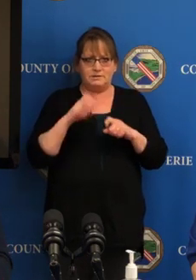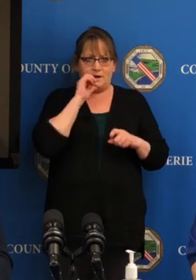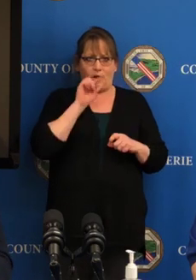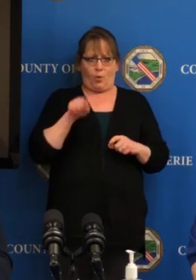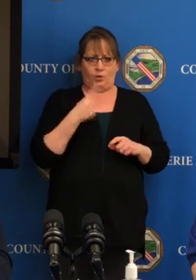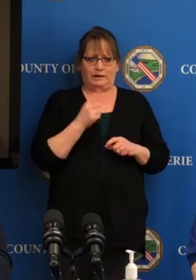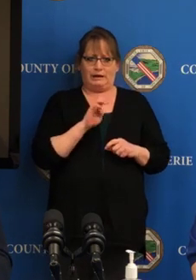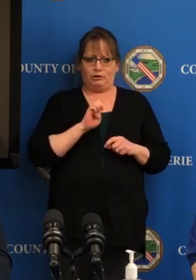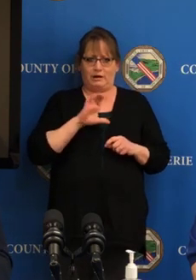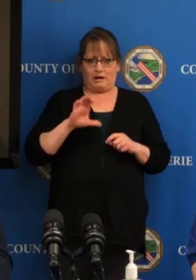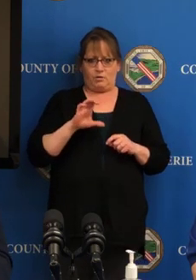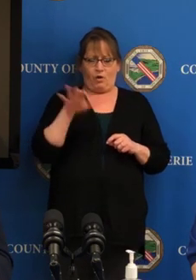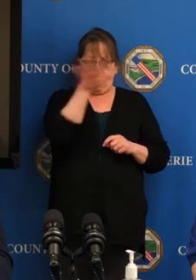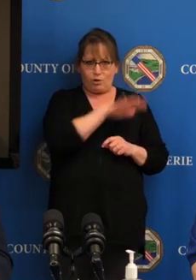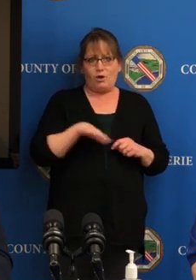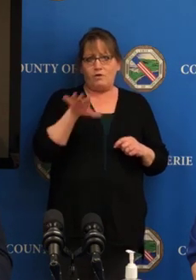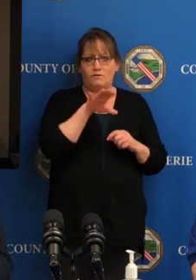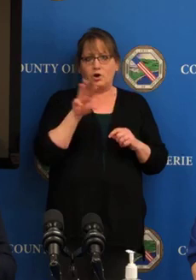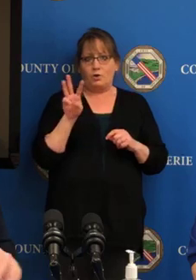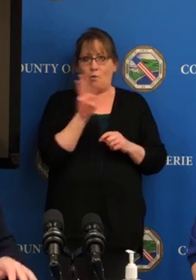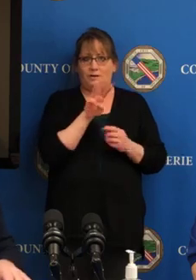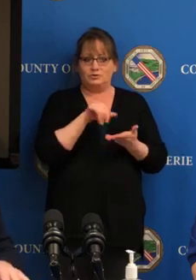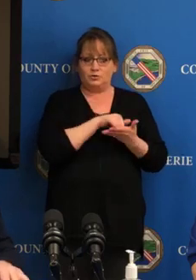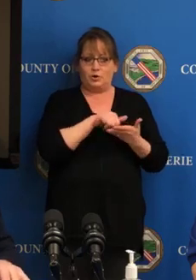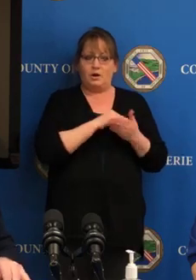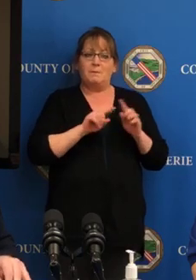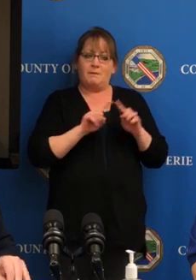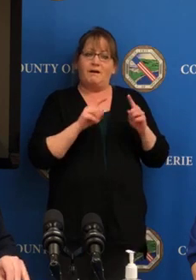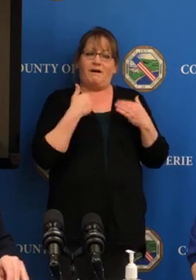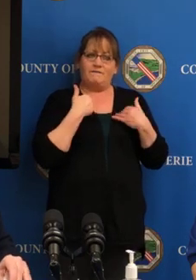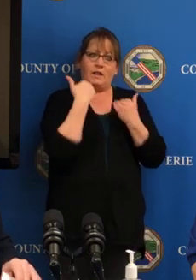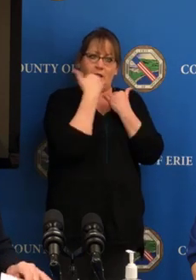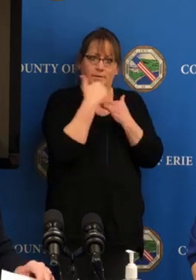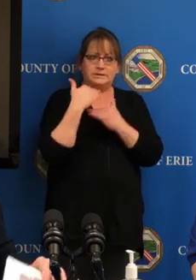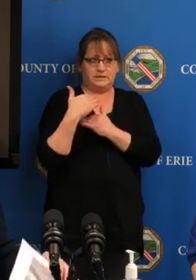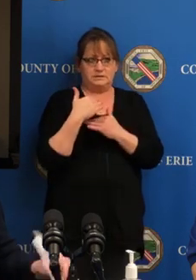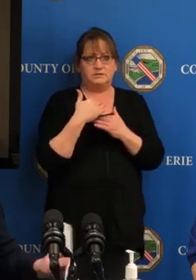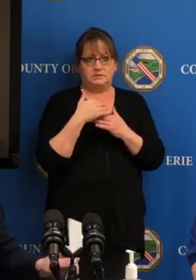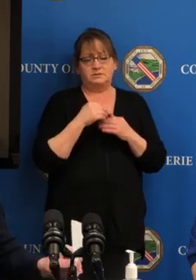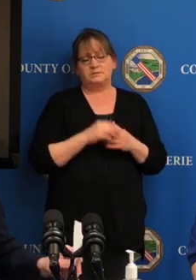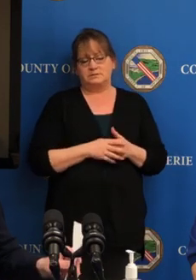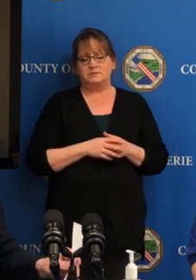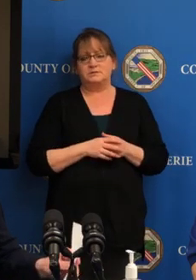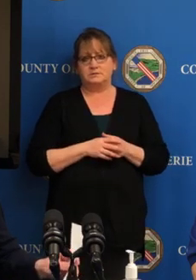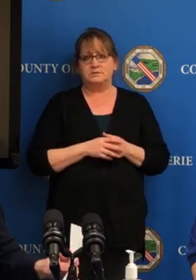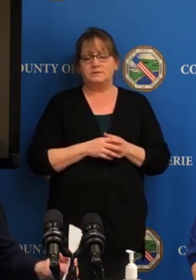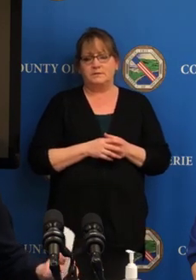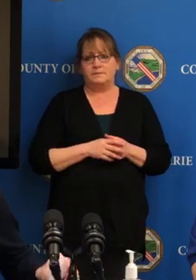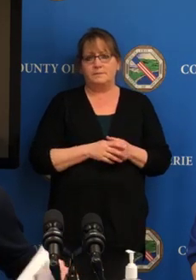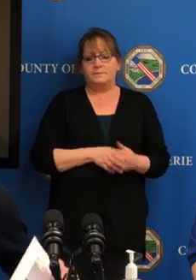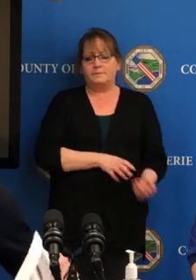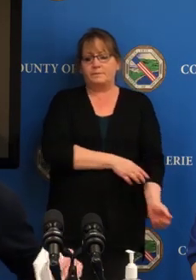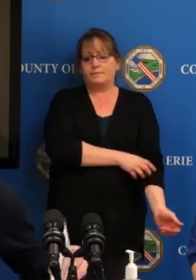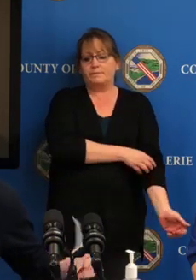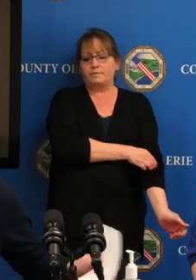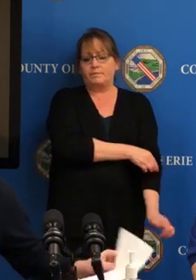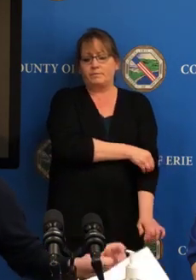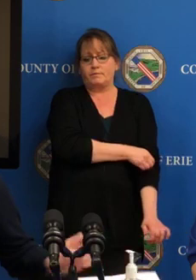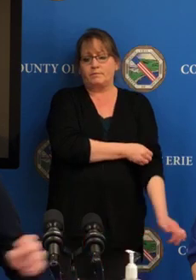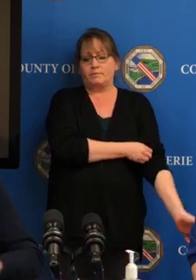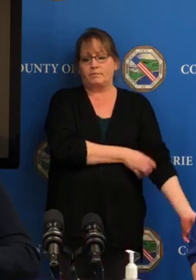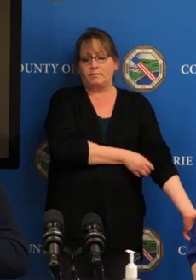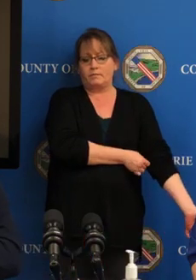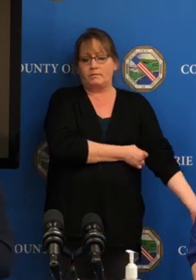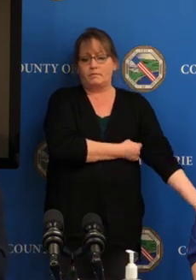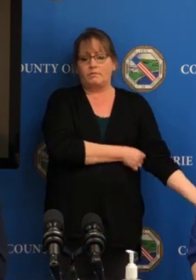but there are limitations on who will be tested, including at Quest or LabCorp facilities. Now,